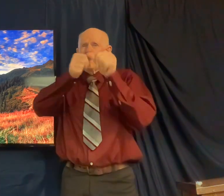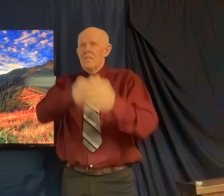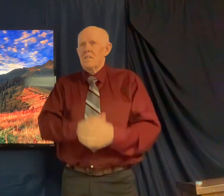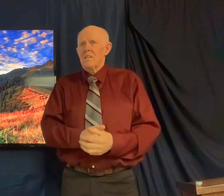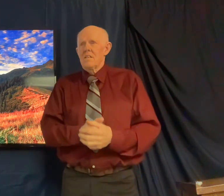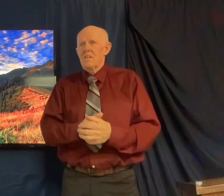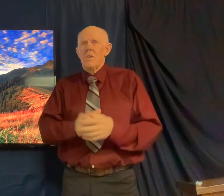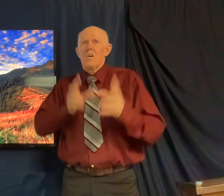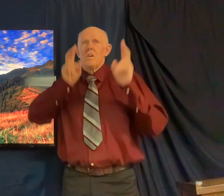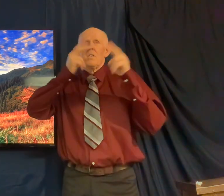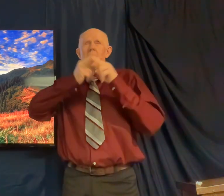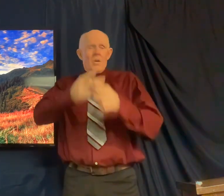work continues.